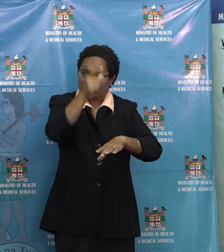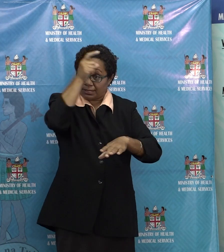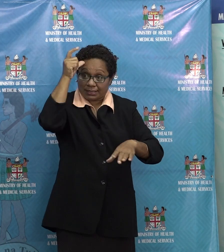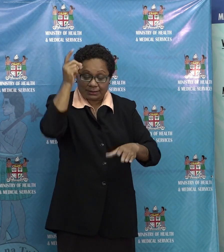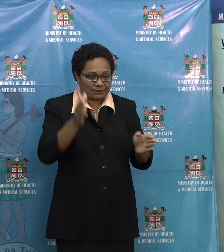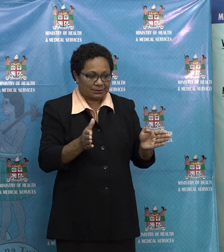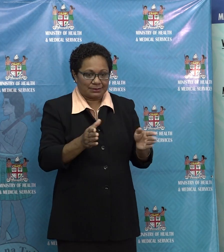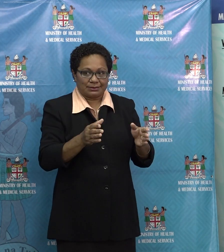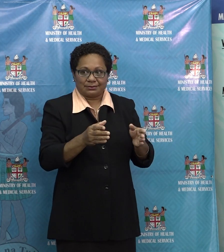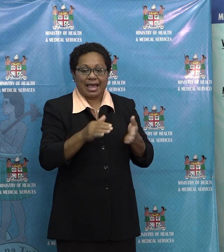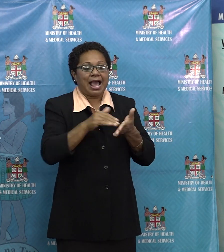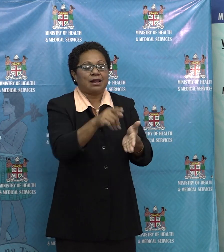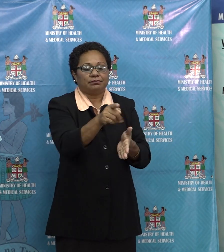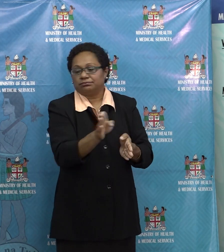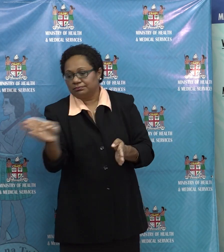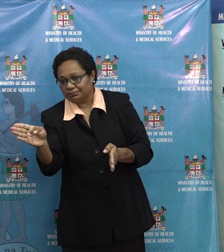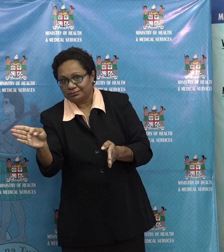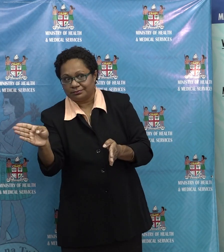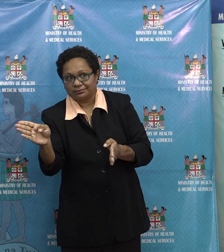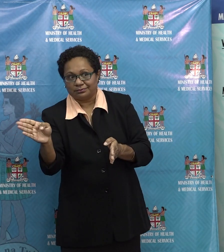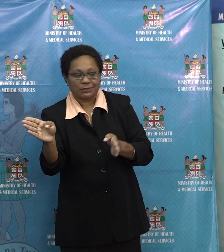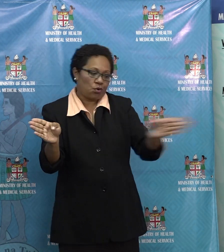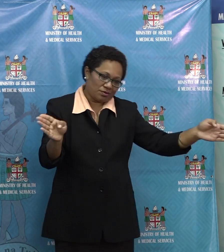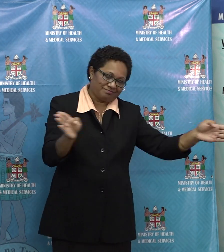FEMAT hospital or they go to other